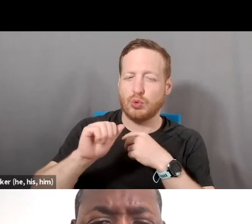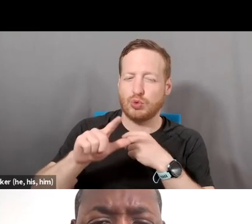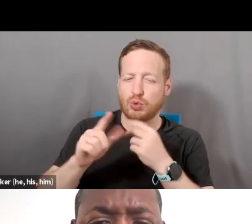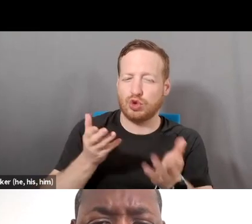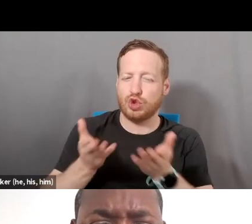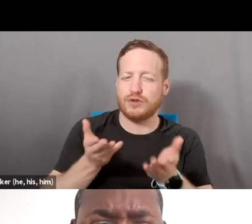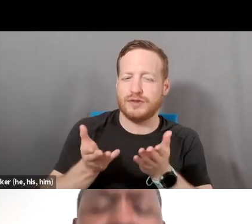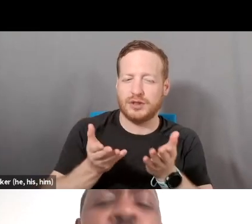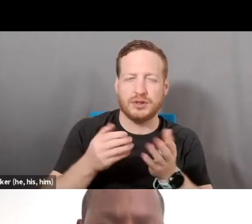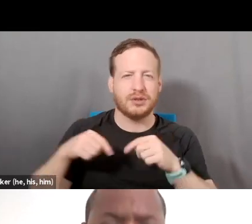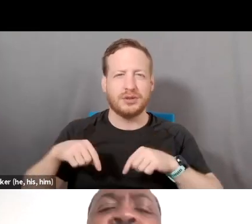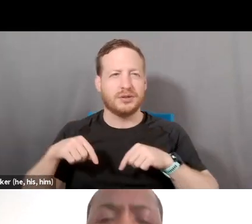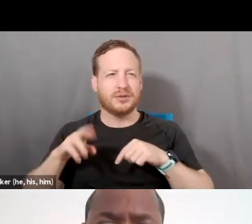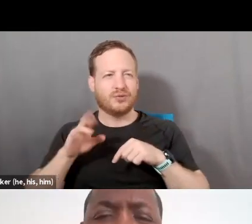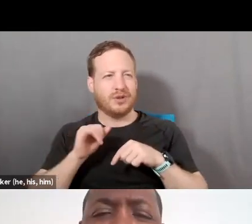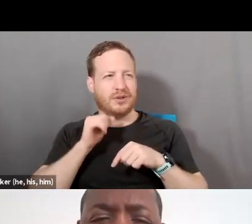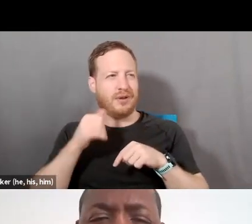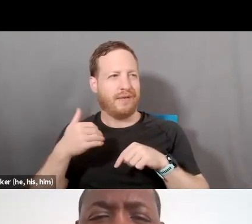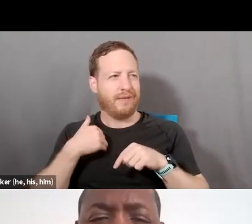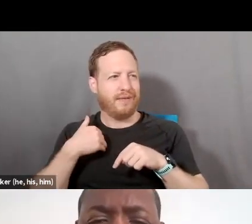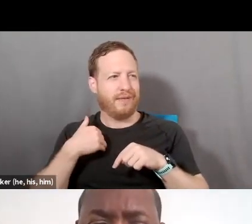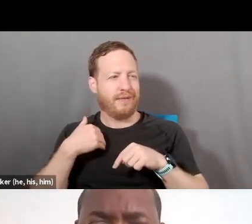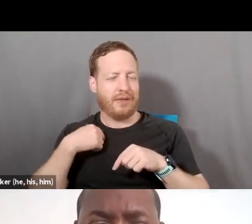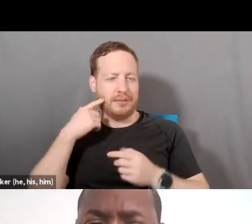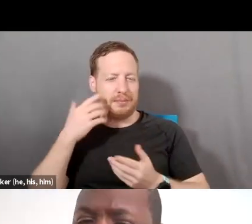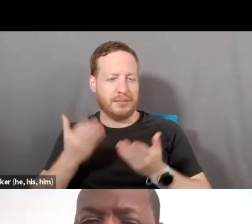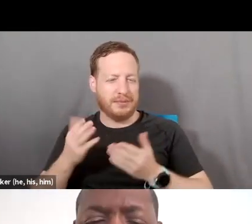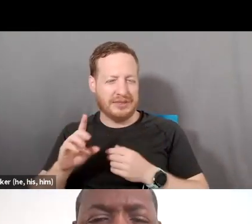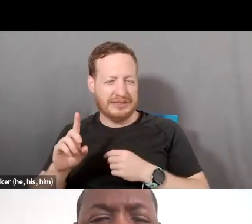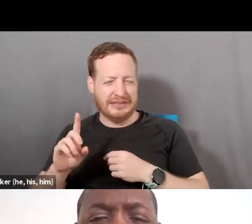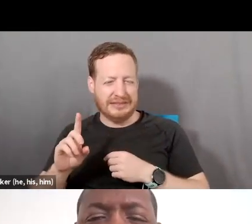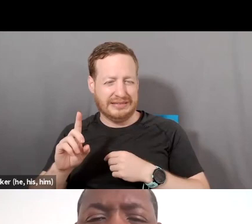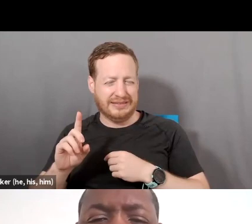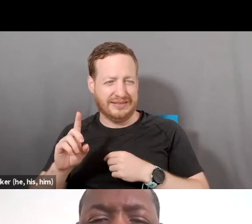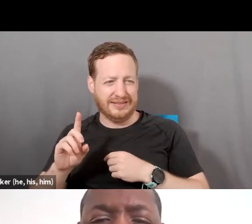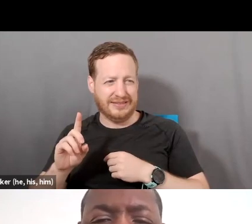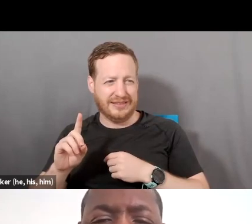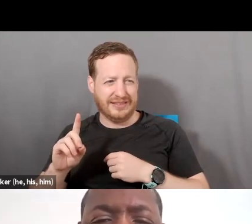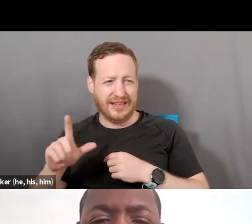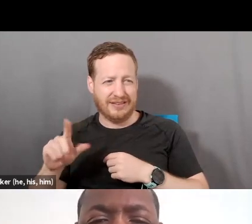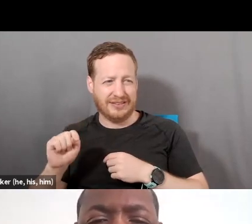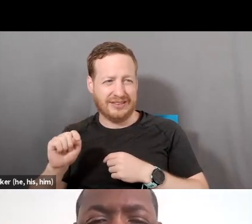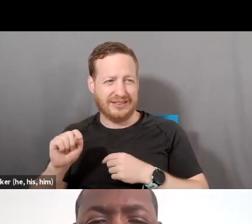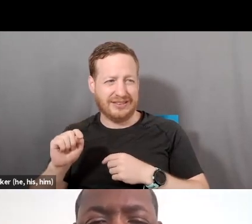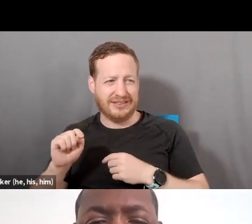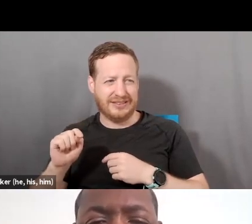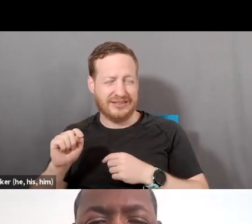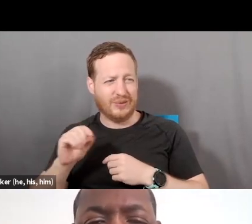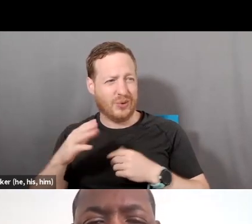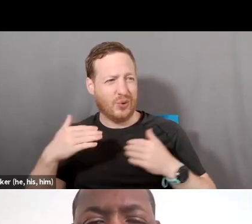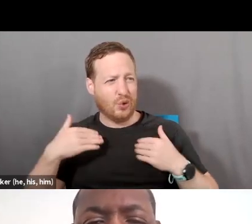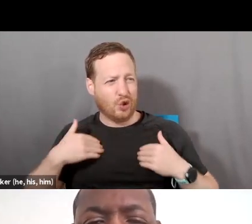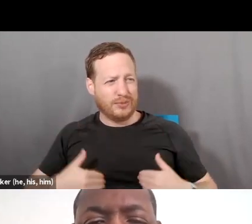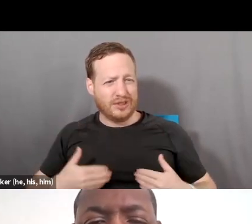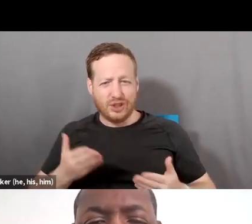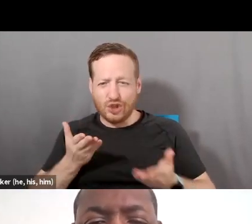the Department of Social Services there. Rhode Island doesn't have Department of Social Services. I think it's maybe